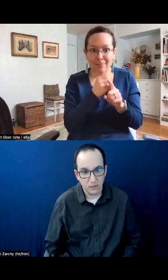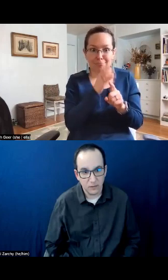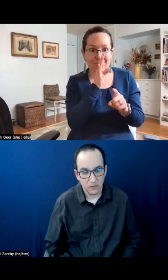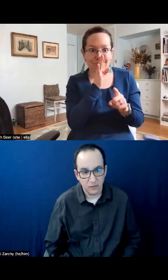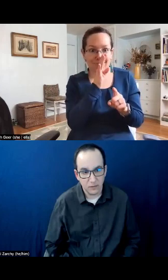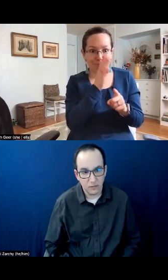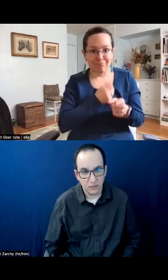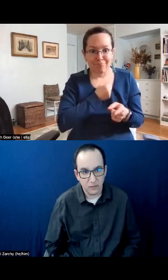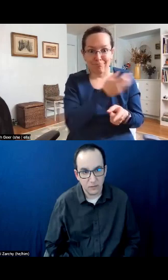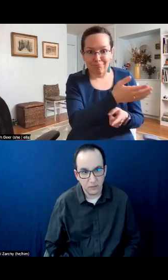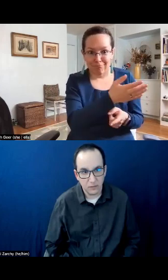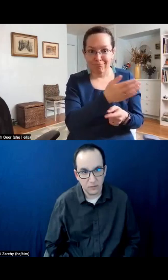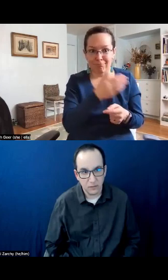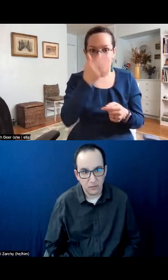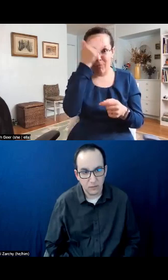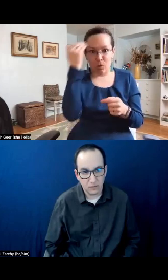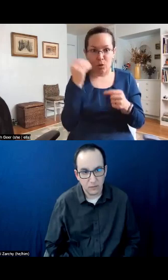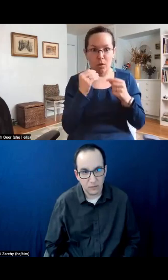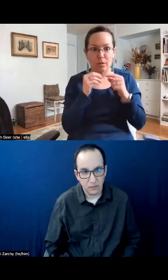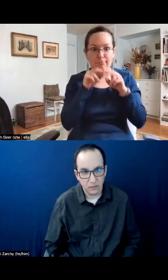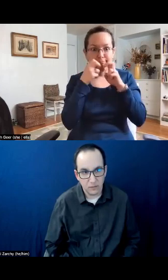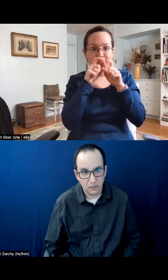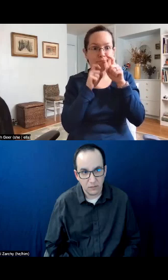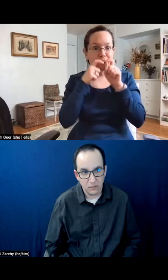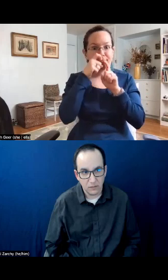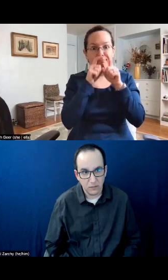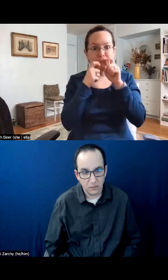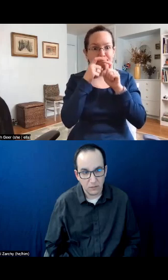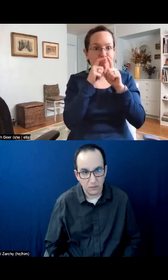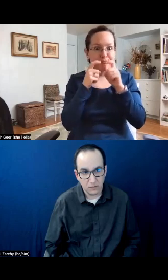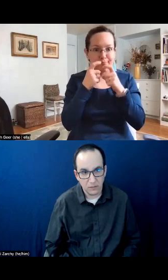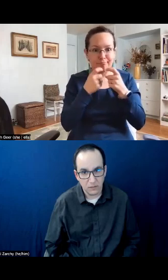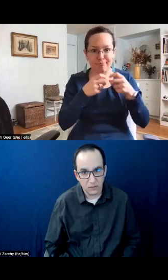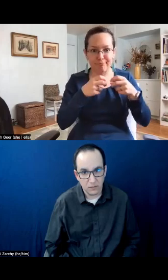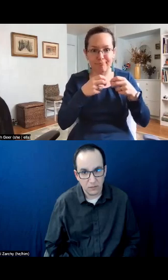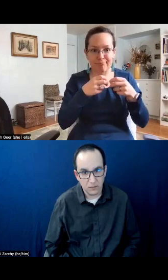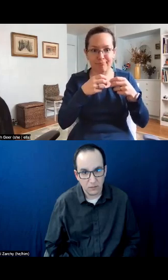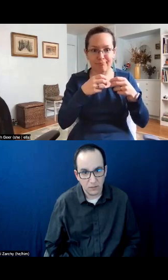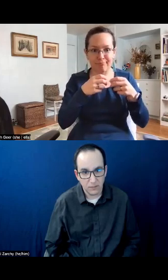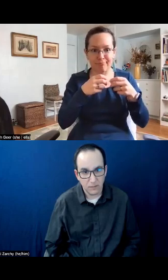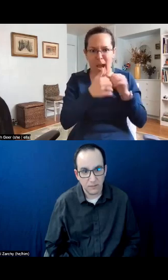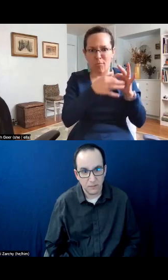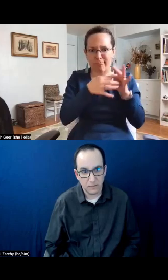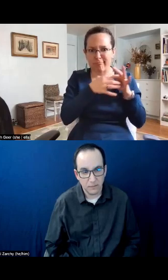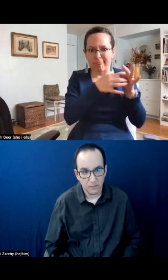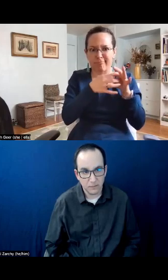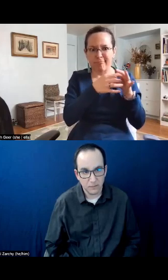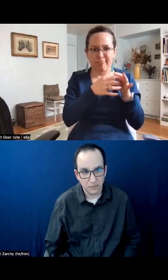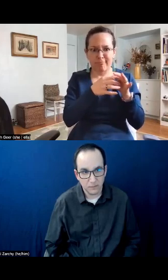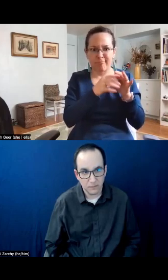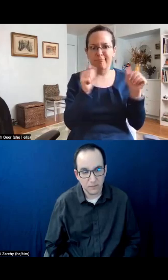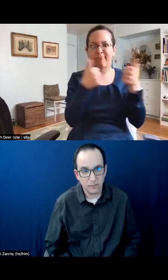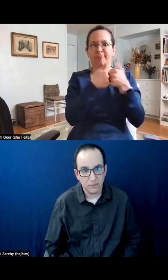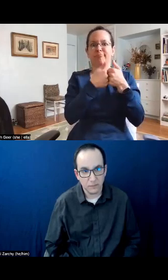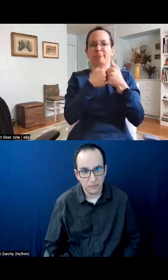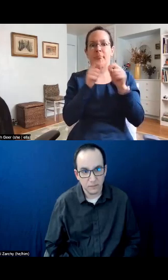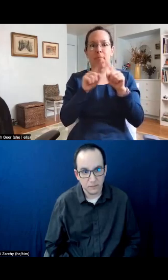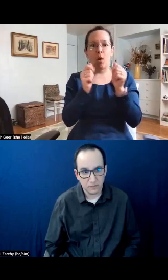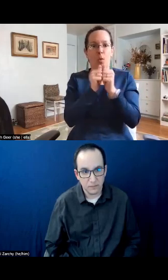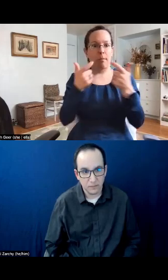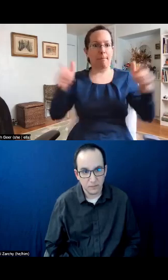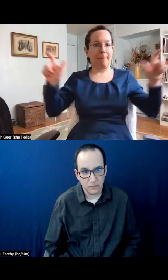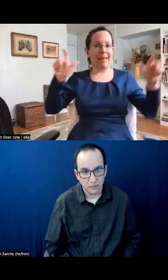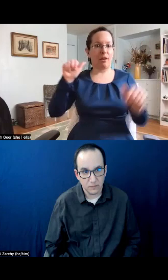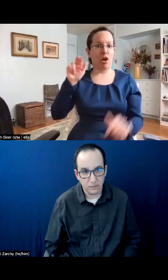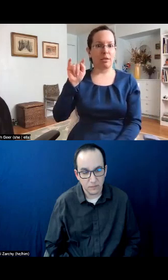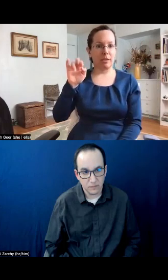production, that will have an impact on the intelligibility of what it is that I render, simply because of how